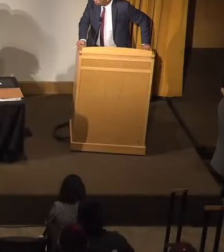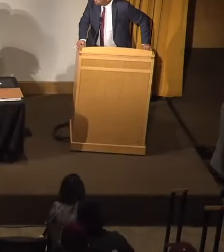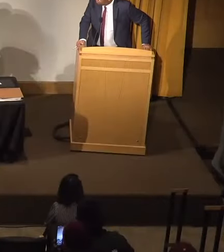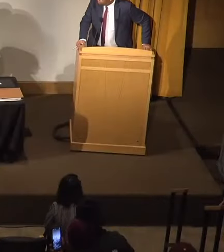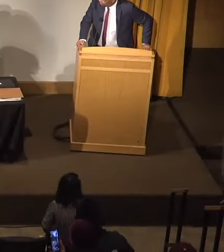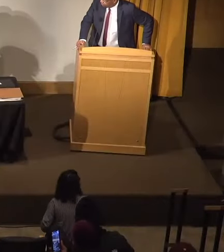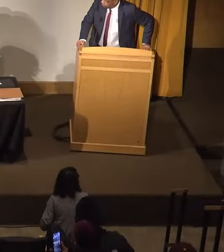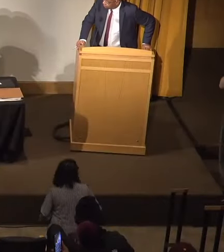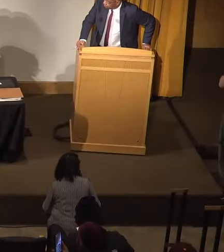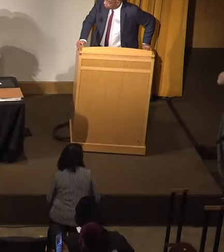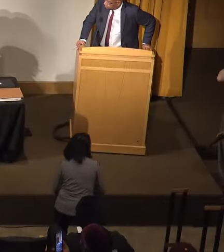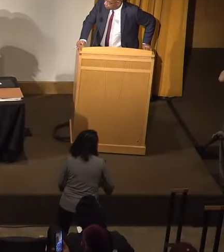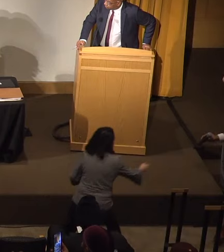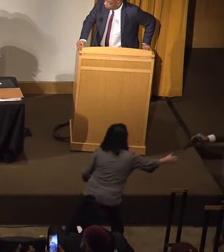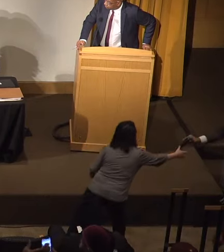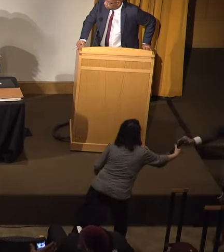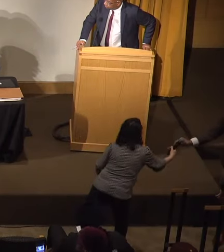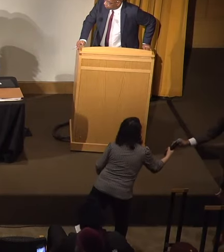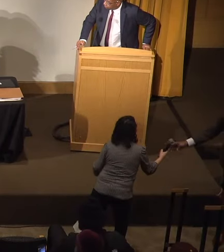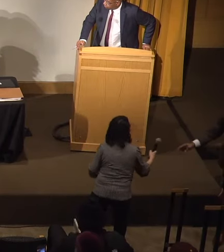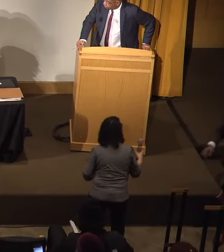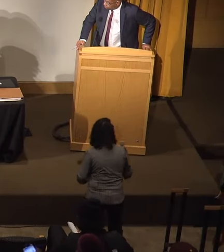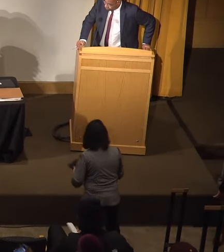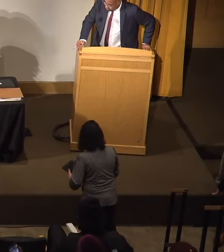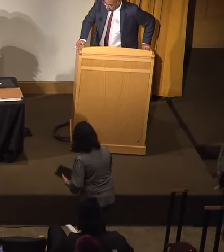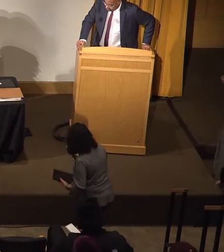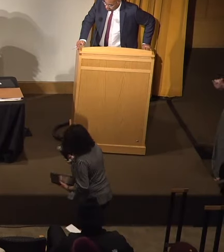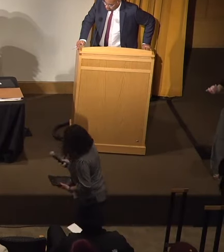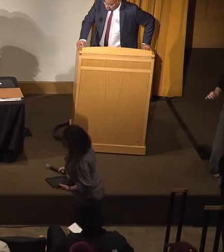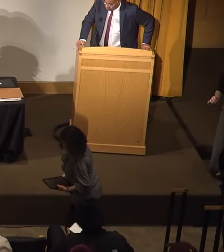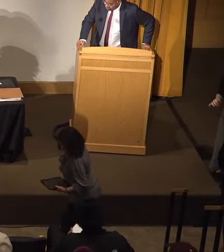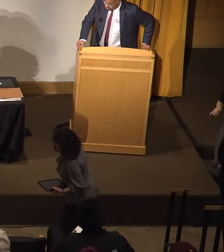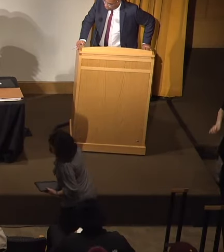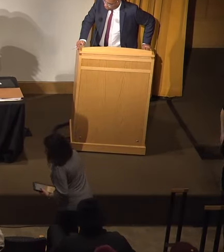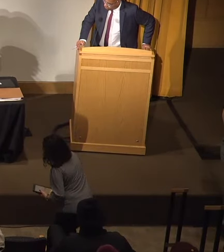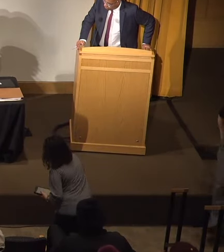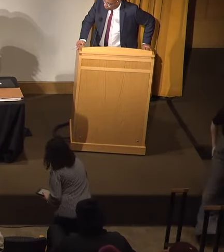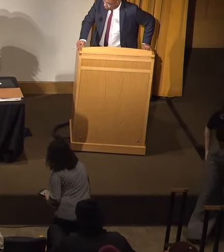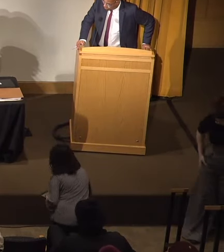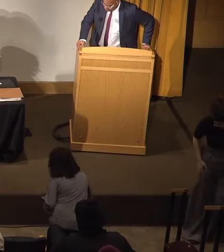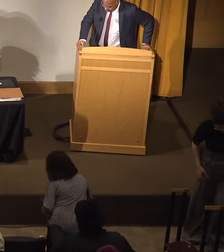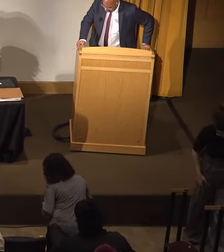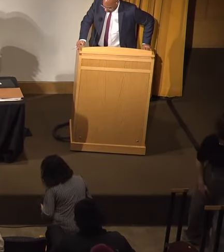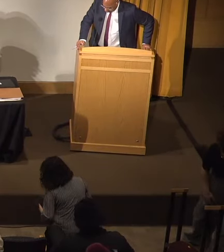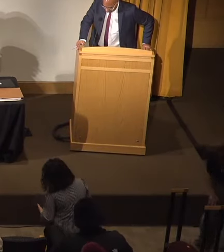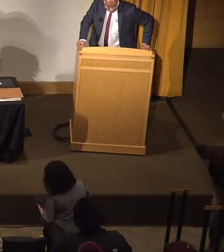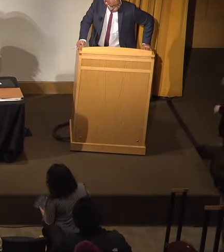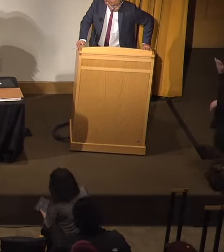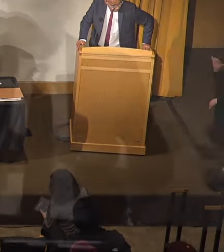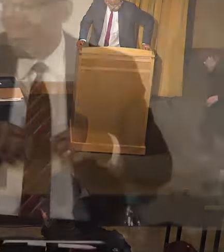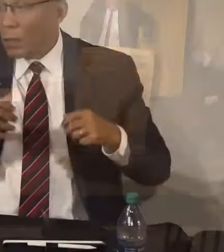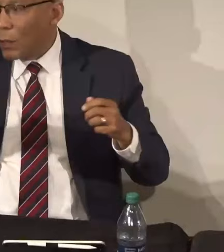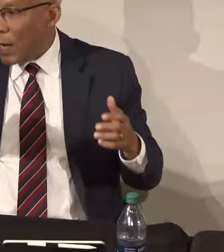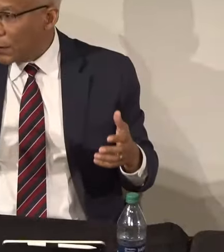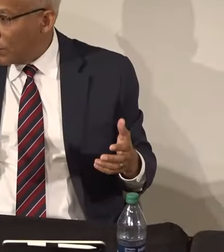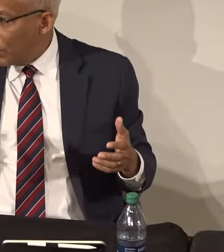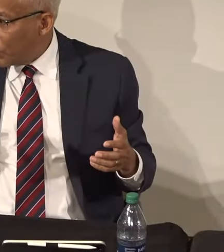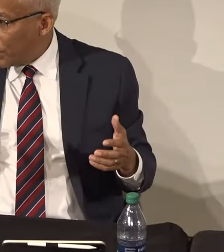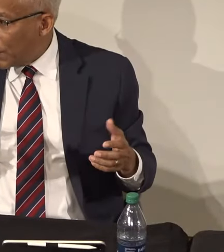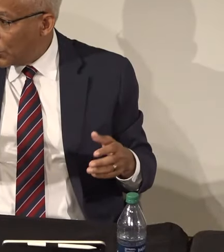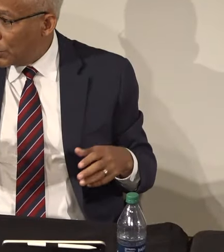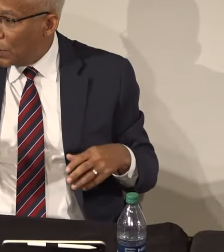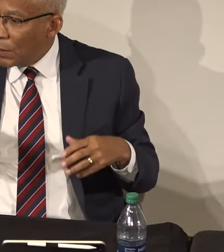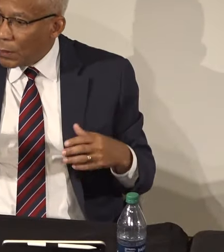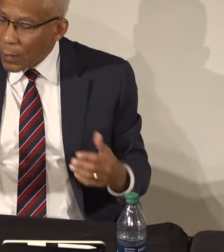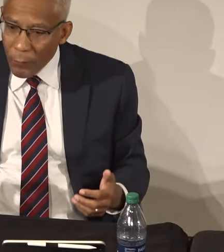That's a really good question, because that's really very, it's a tough challenge, because this is a massive project. It will generate lots of